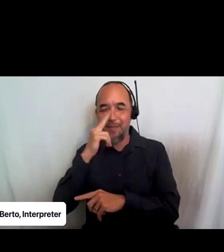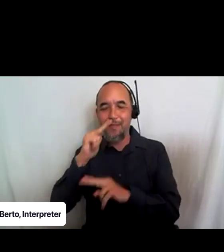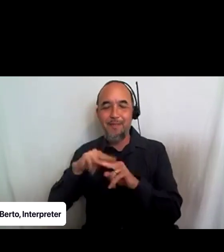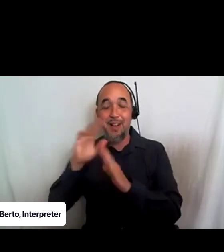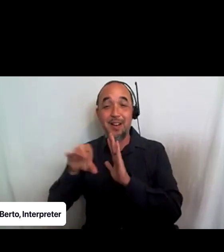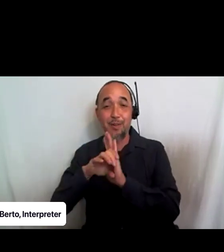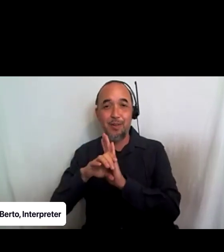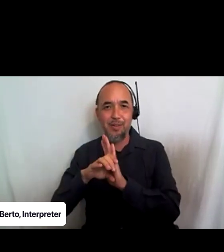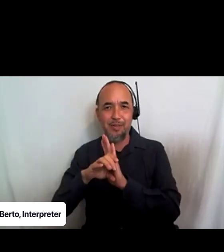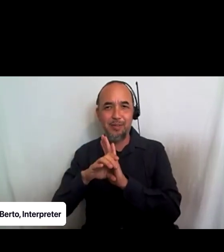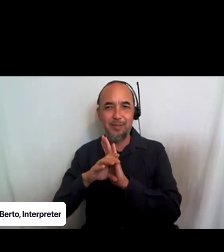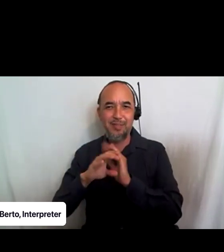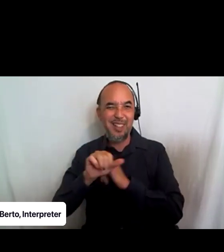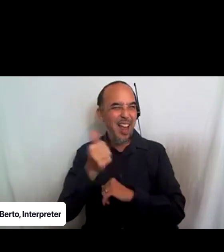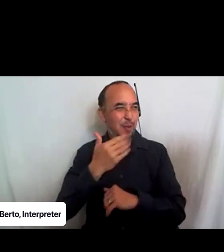Anyone else?